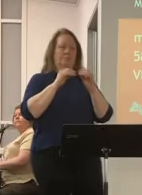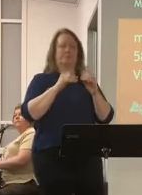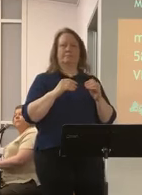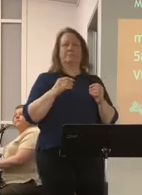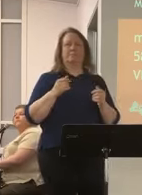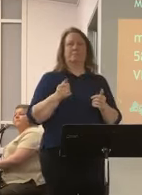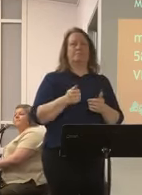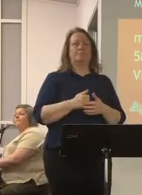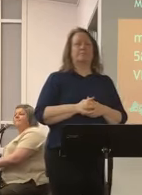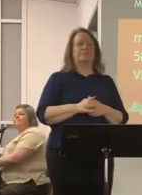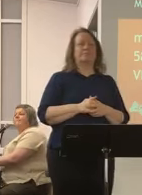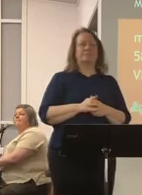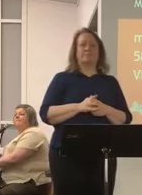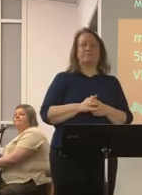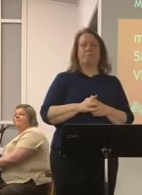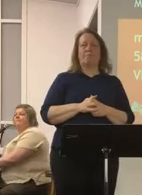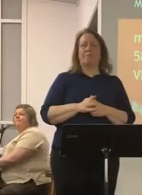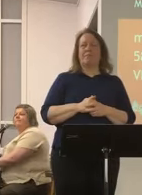Amen.